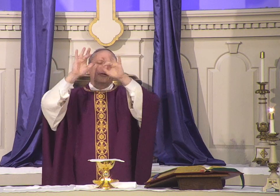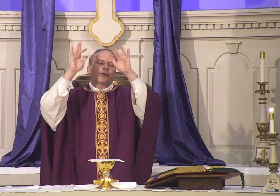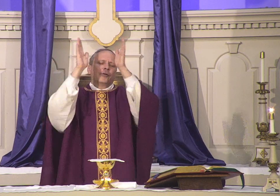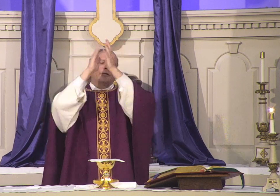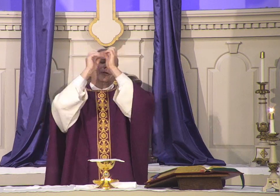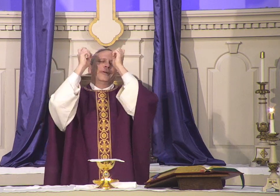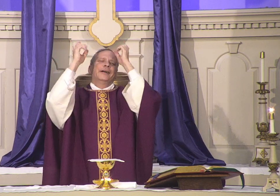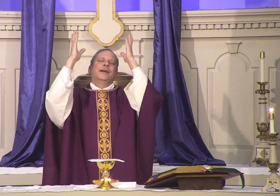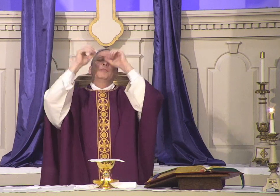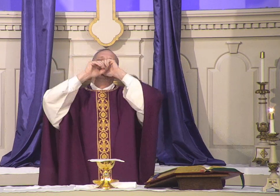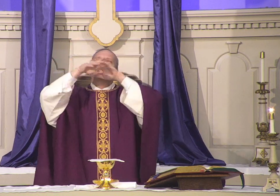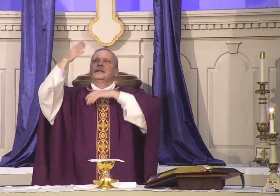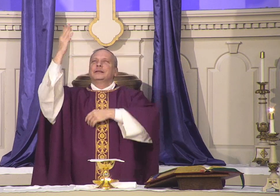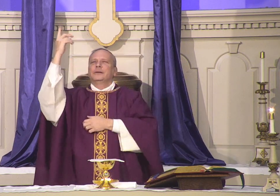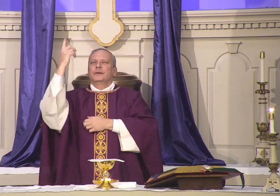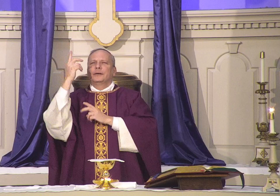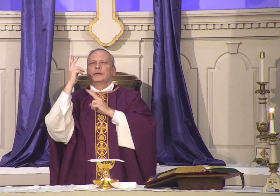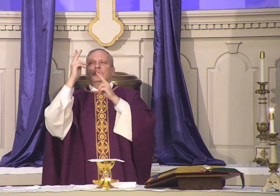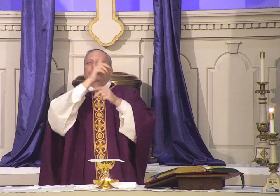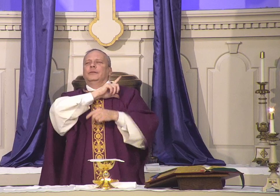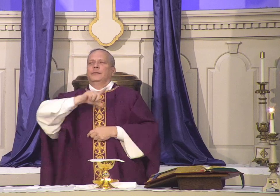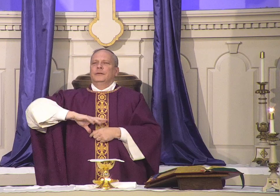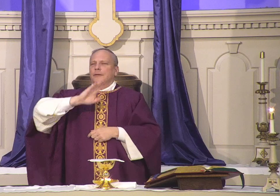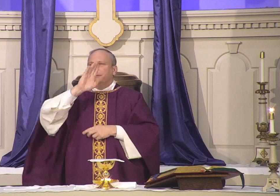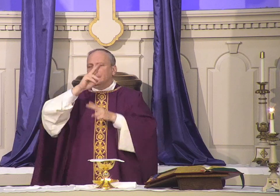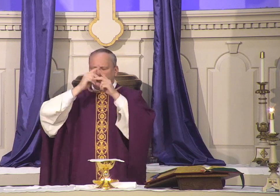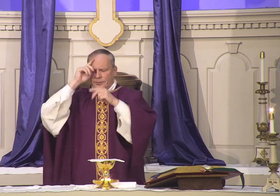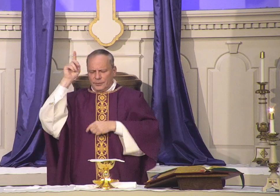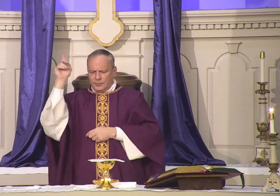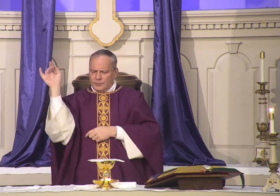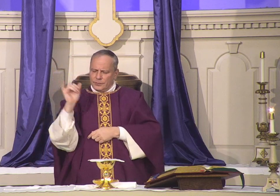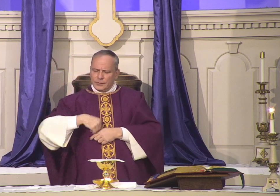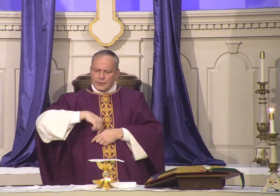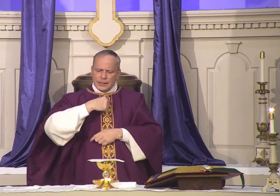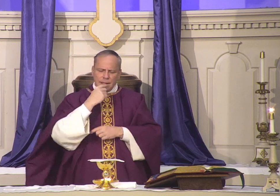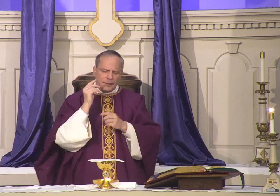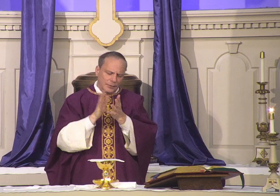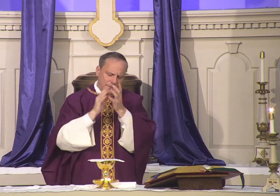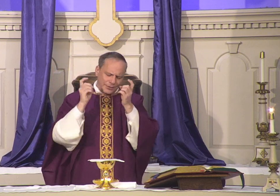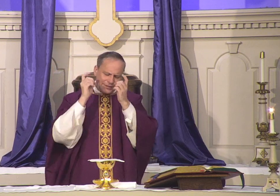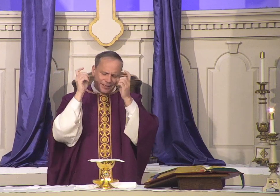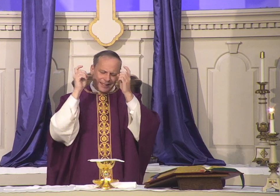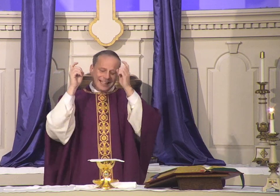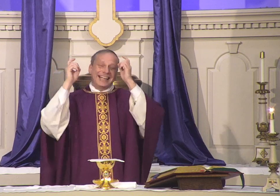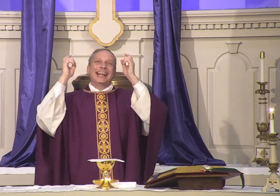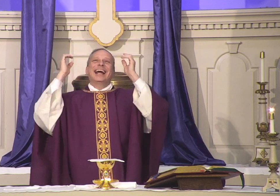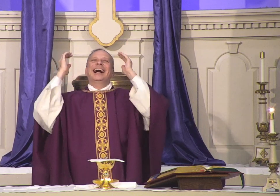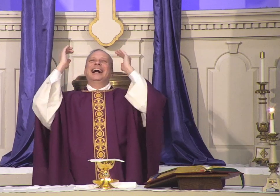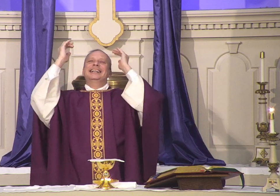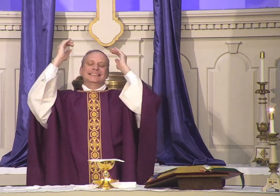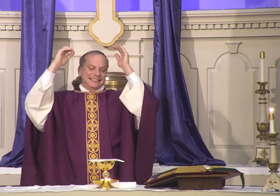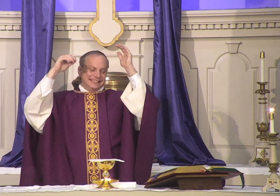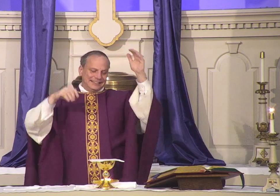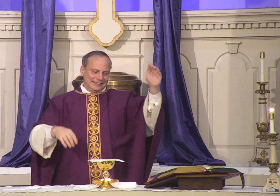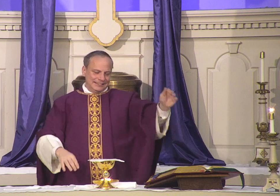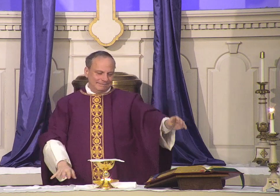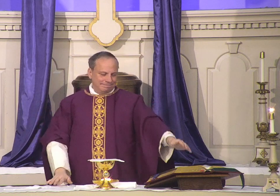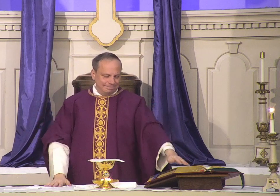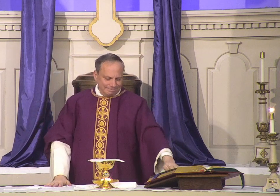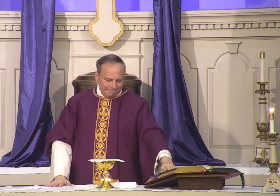Hosanna in the highest. Blessed is he who comes in the name of the Lord. Hosanna in the